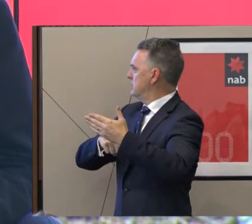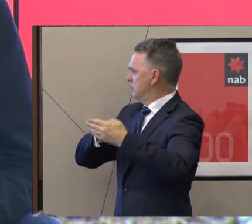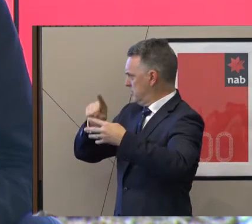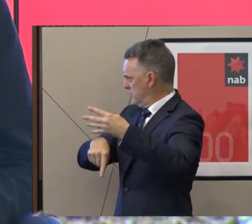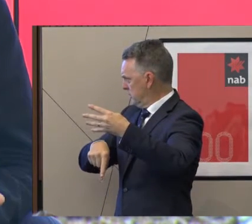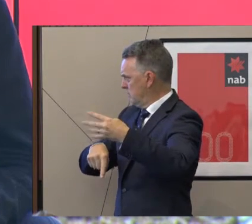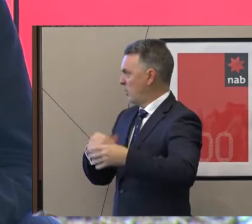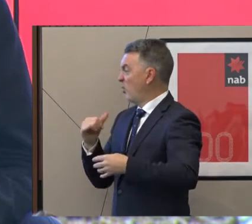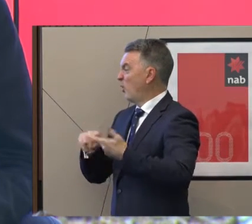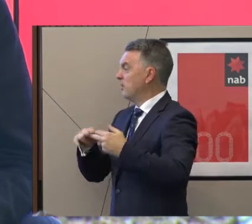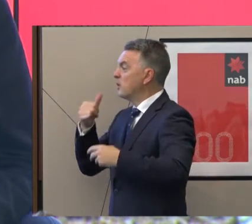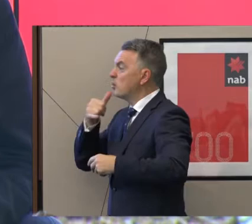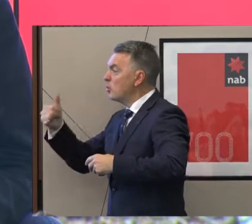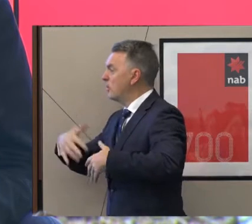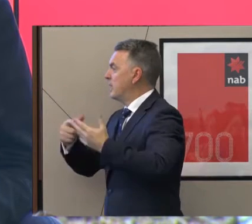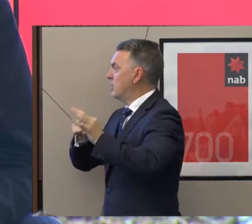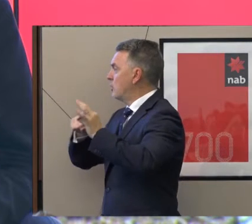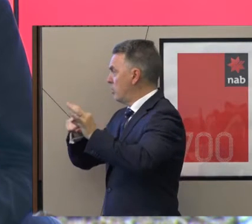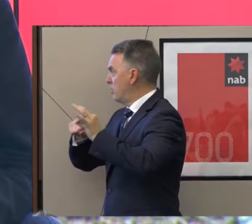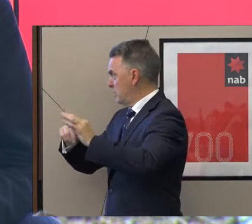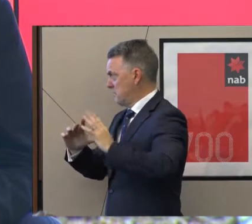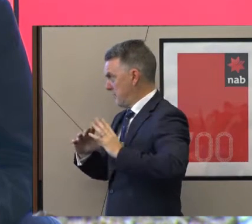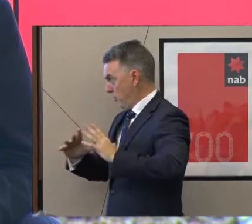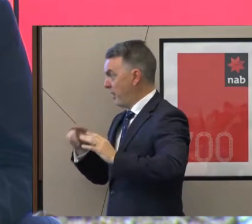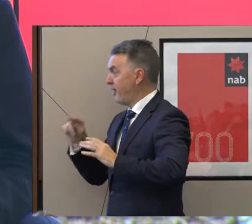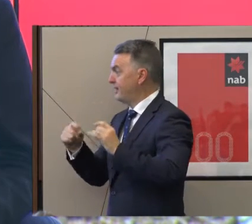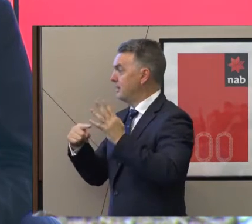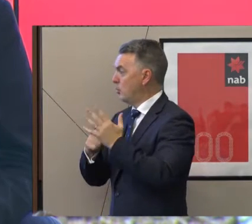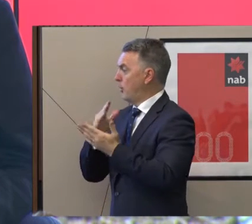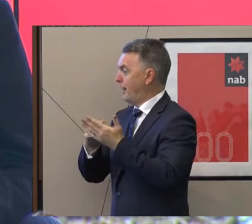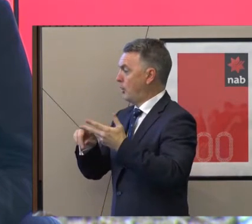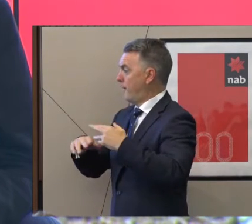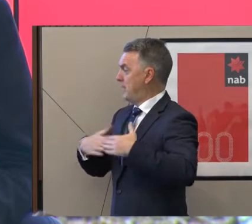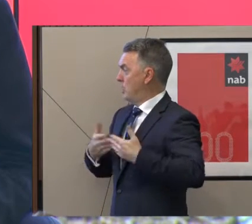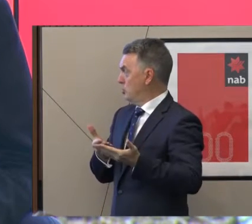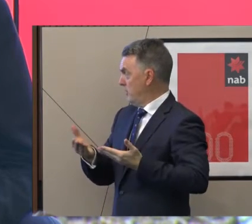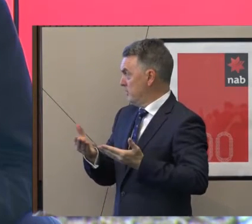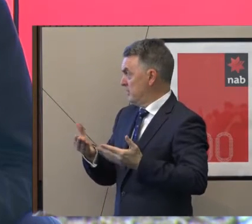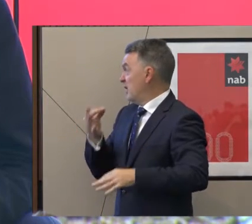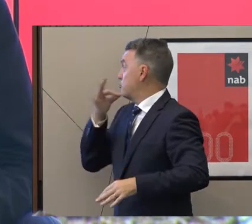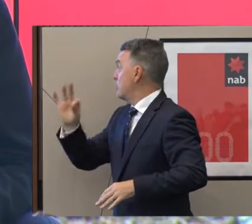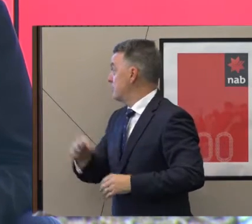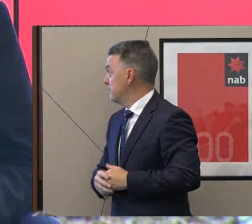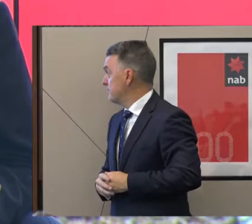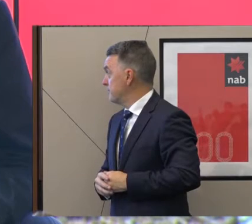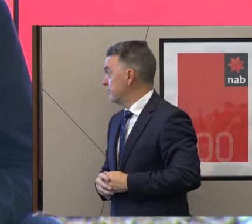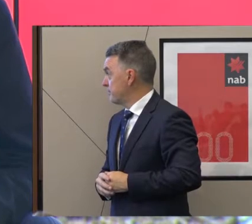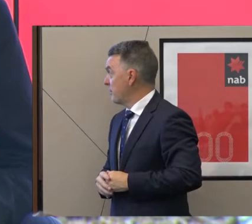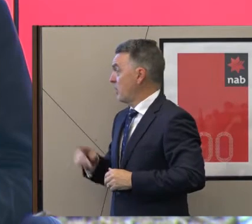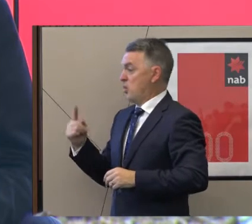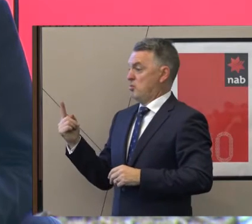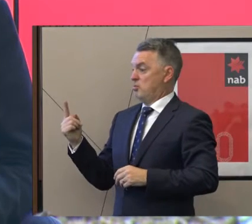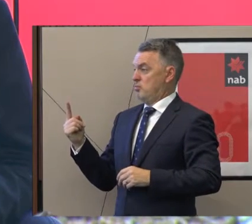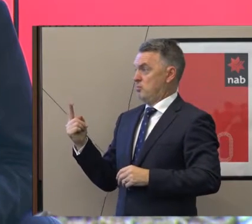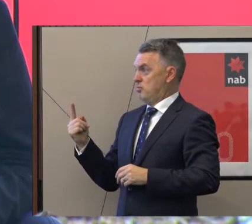in relation to any inquiries. And that's a really critical service. It's free. It's the principles around it